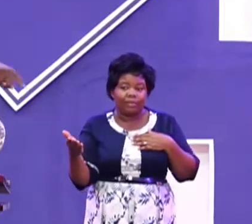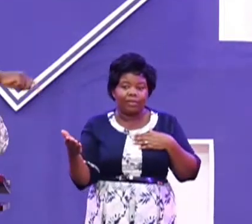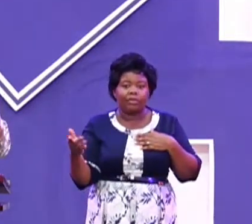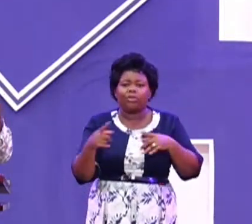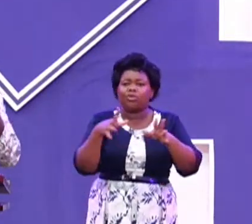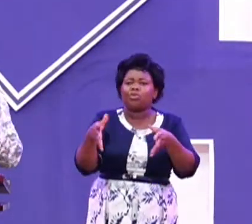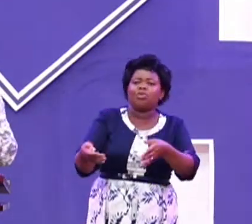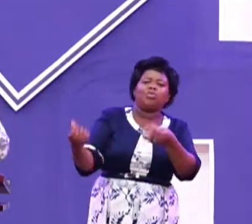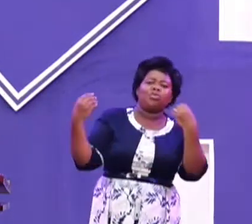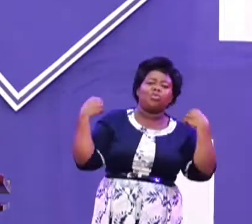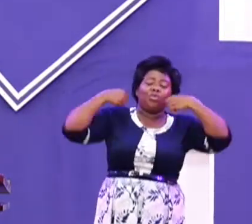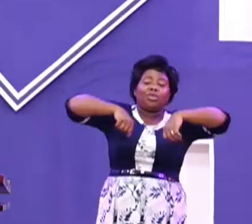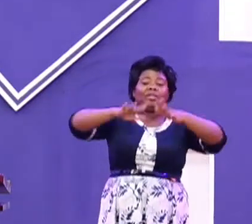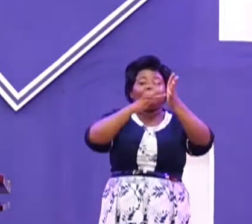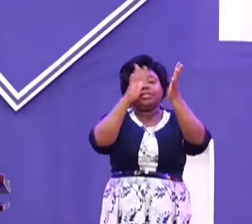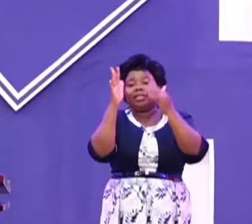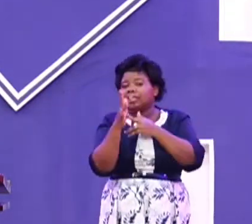clothing Jesus.